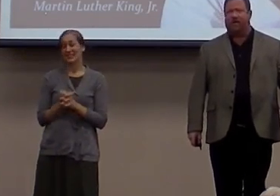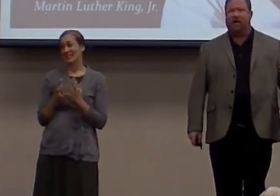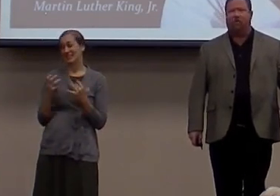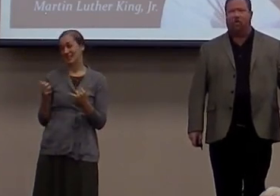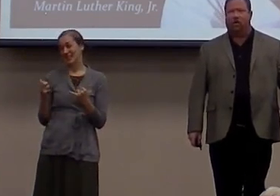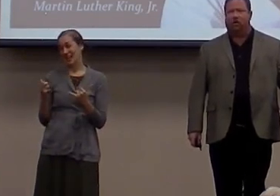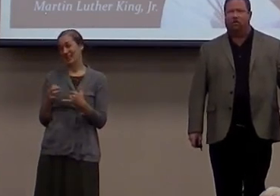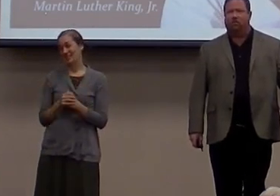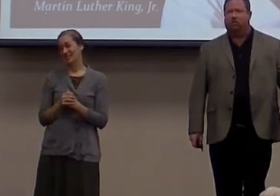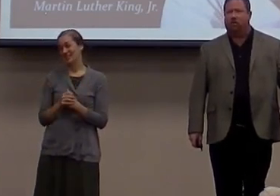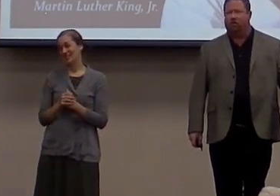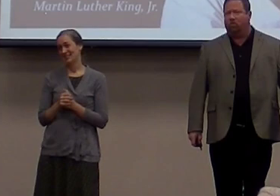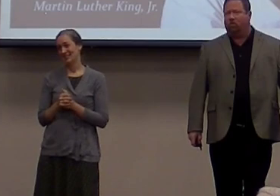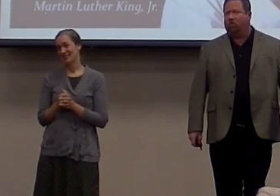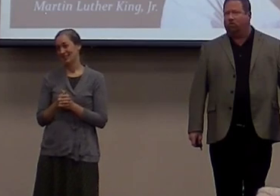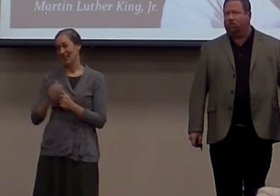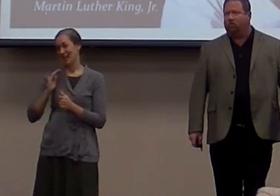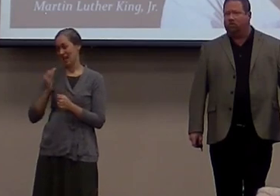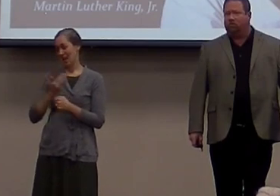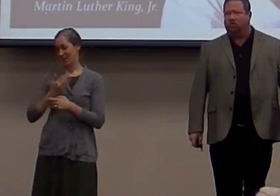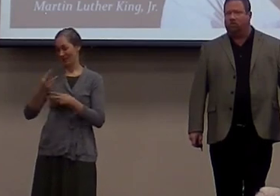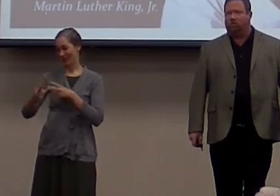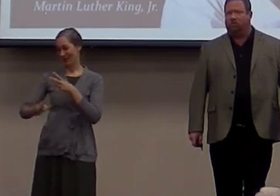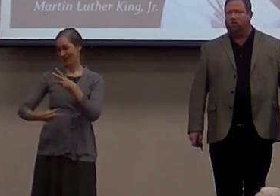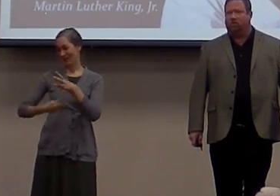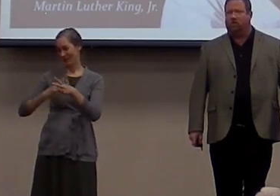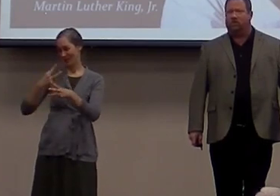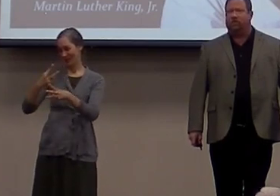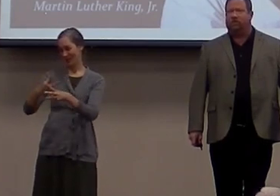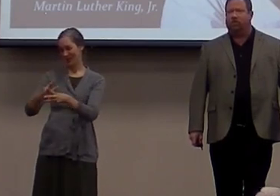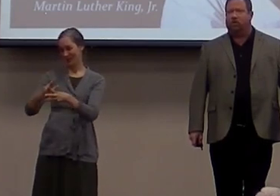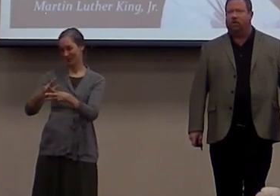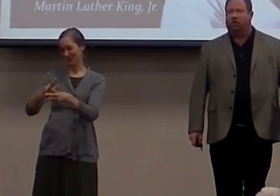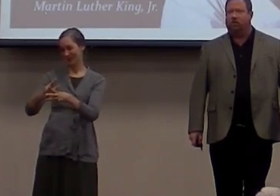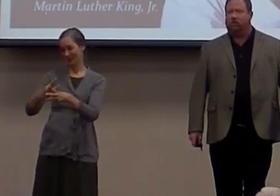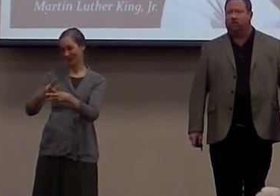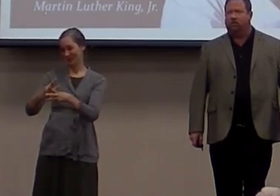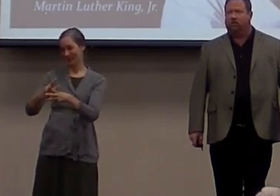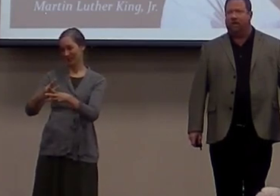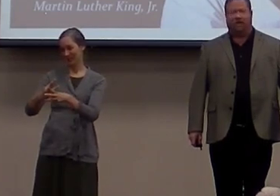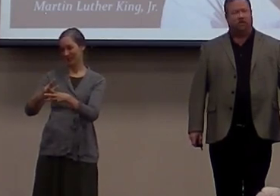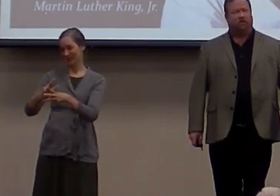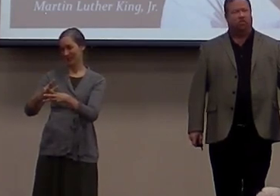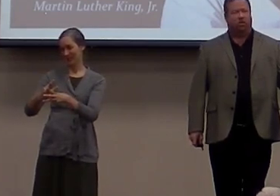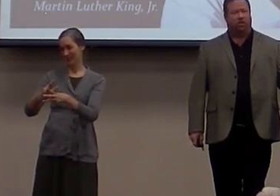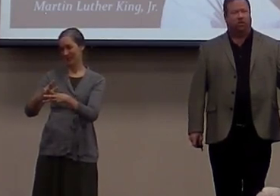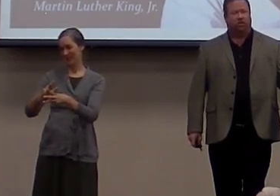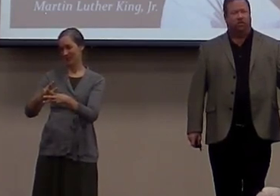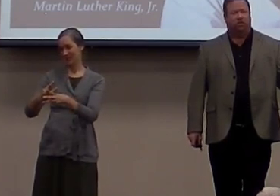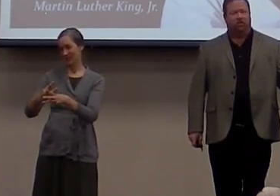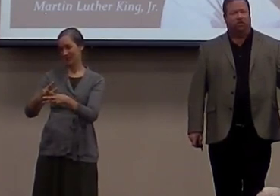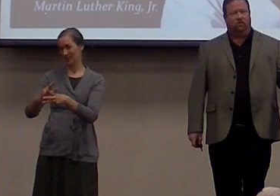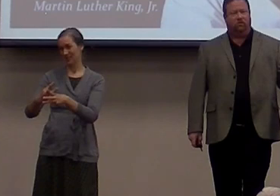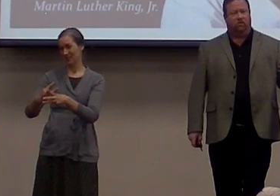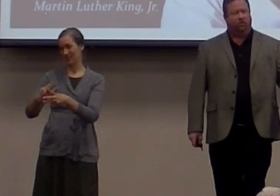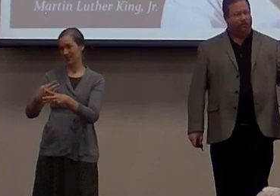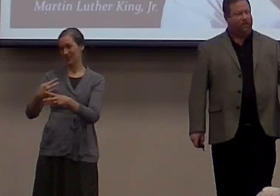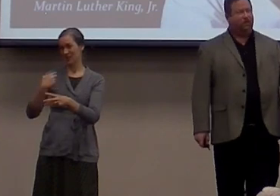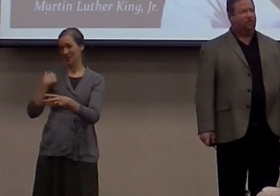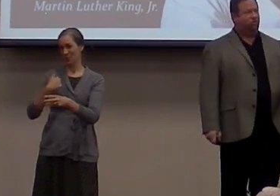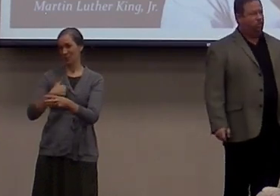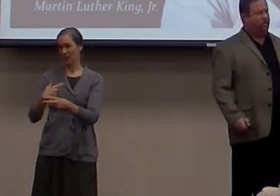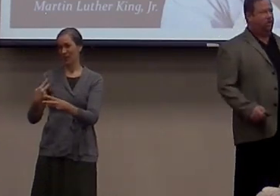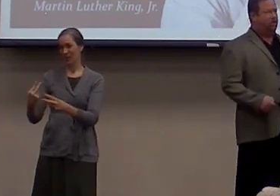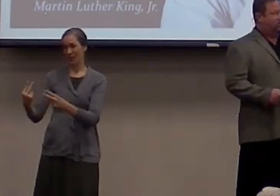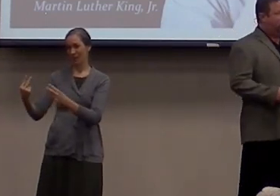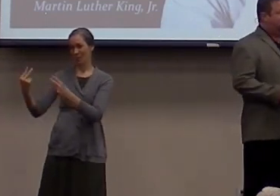Today is a day where our world looks at someone, looks back to someone who